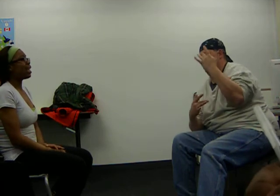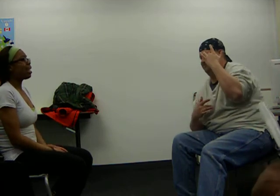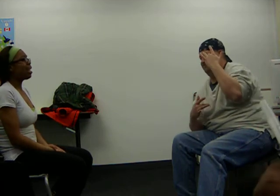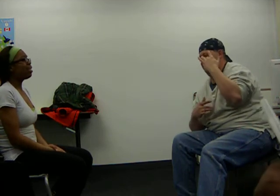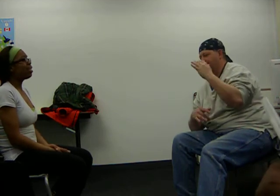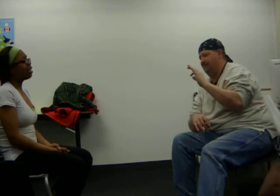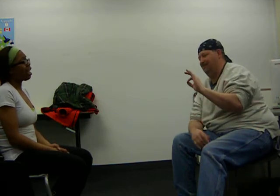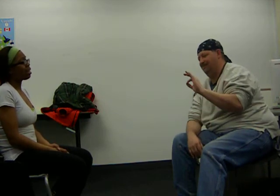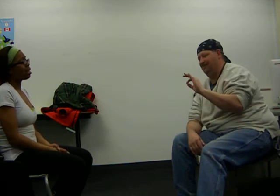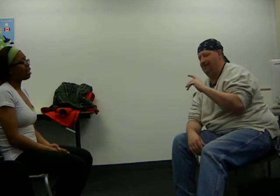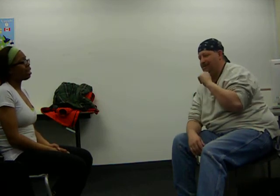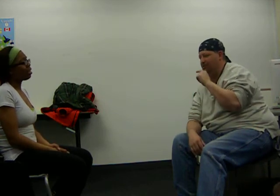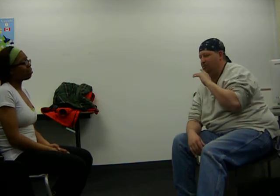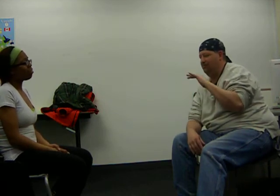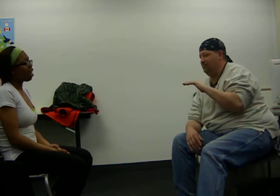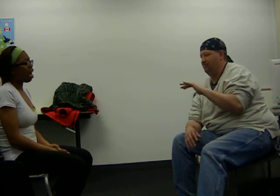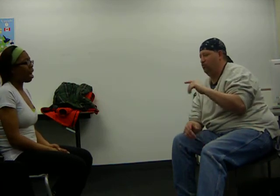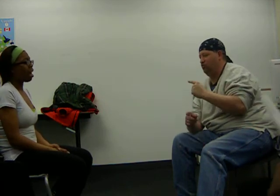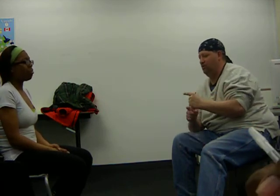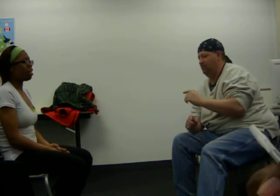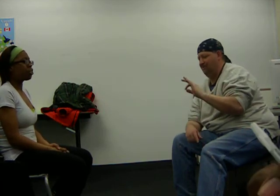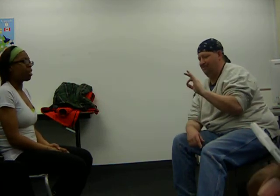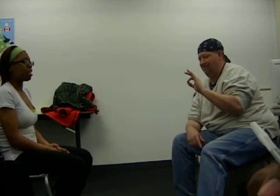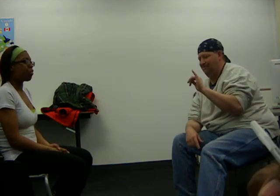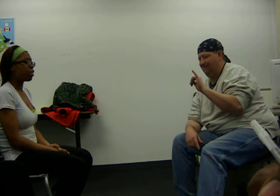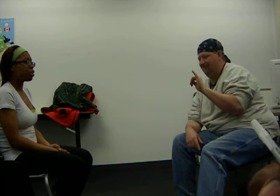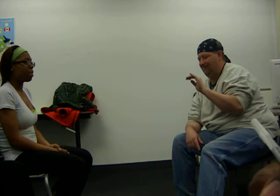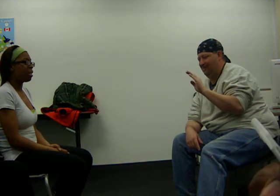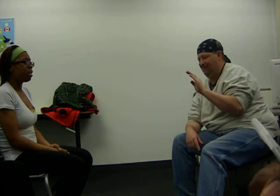Dan, he got sick. I'm not sure how to spell it.